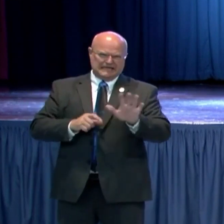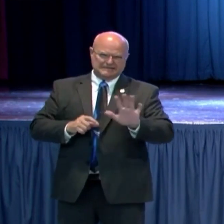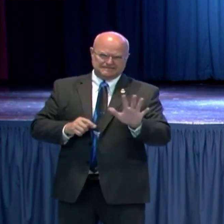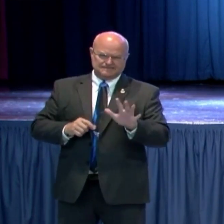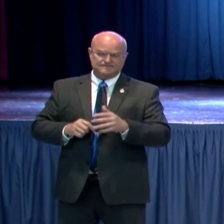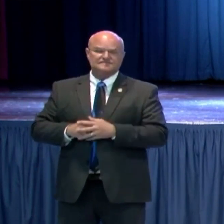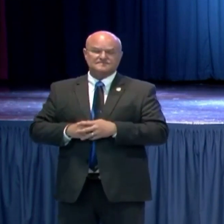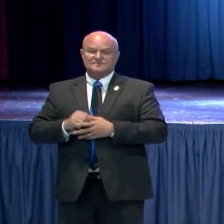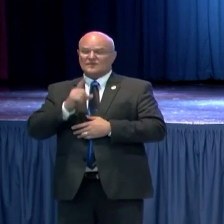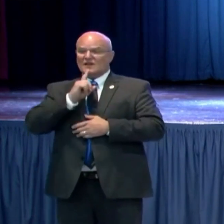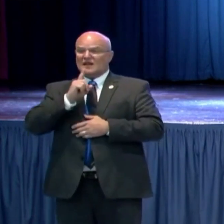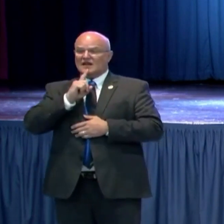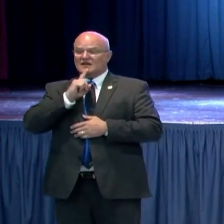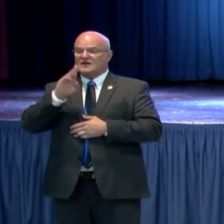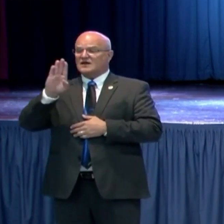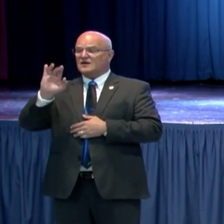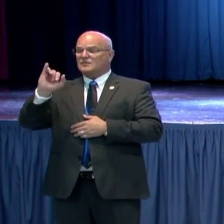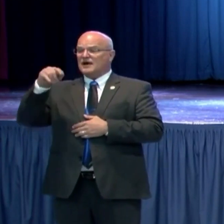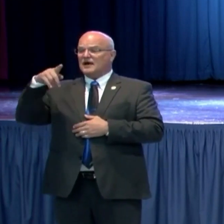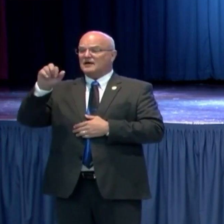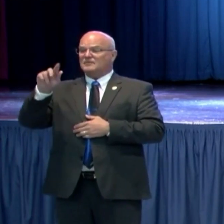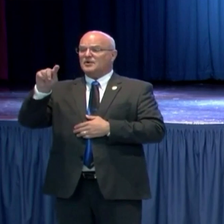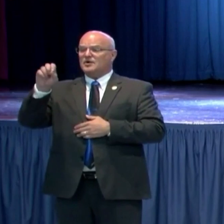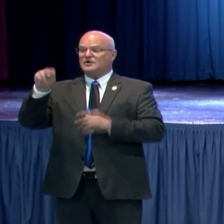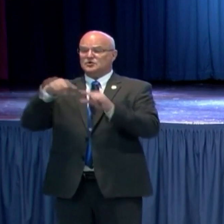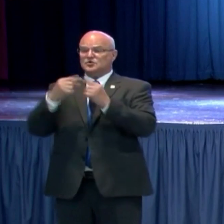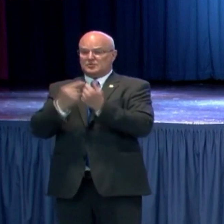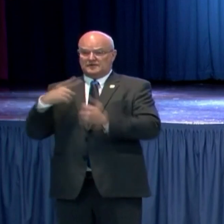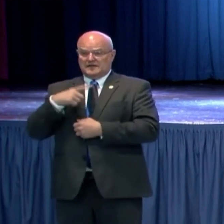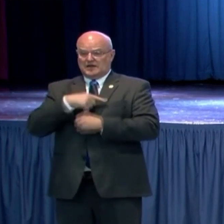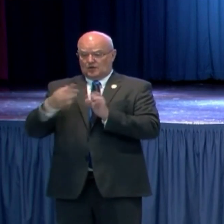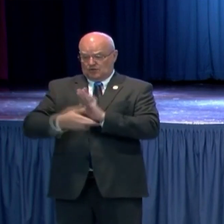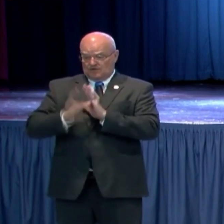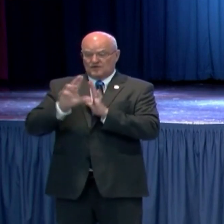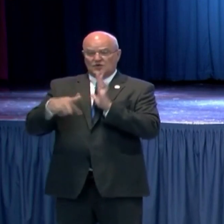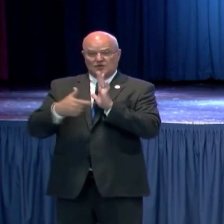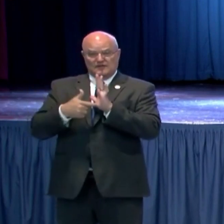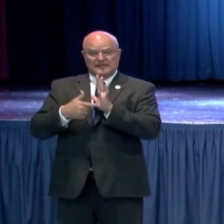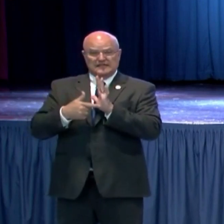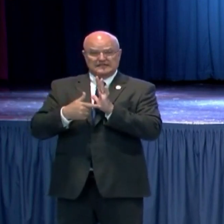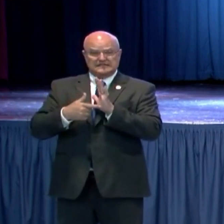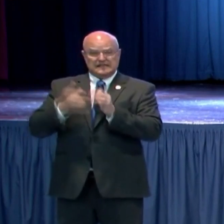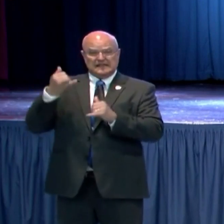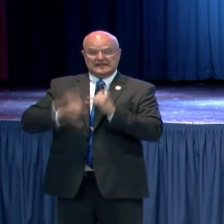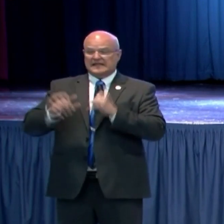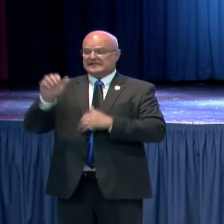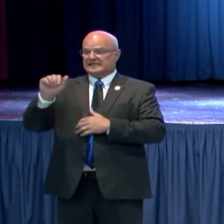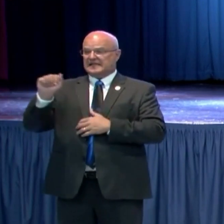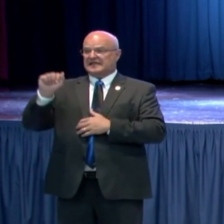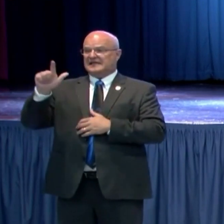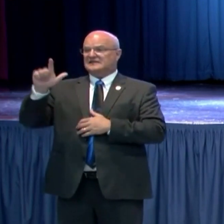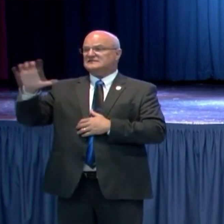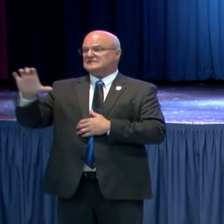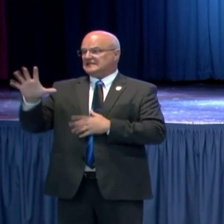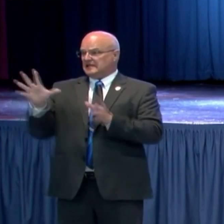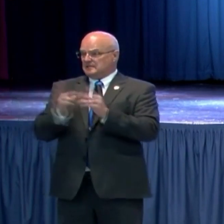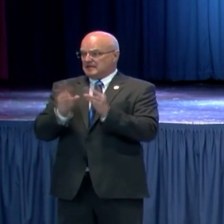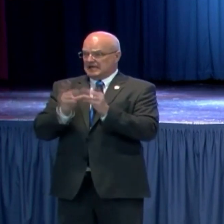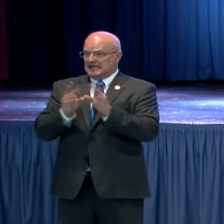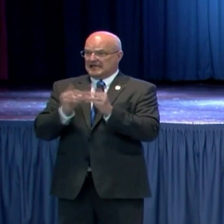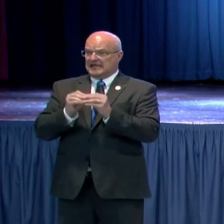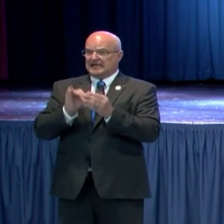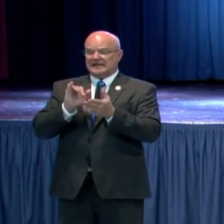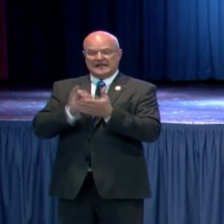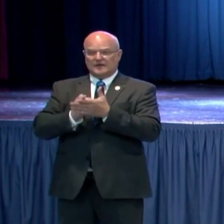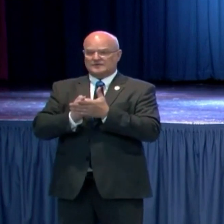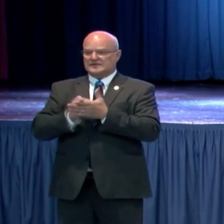there was a bipartisan group of legislators that reviewed this in their last ALC meeting, Legislative Council meeting.